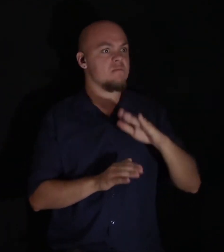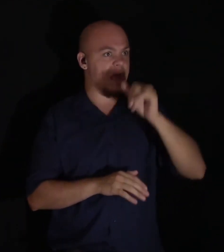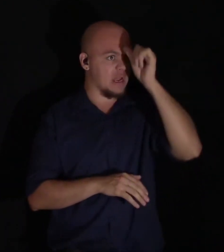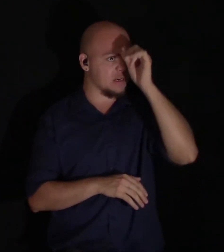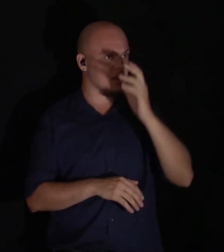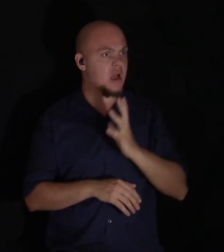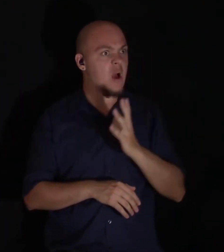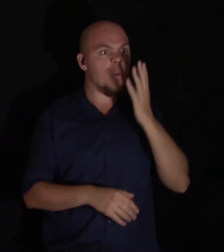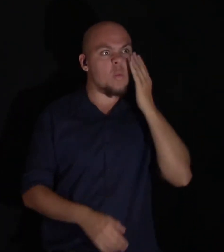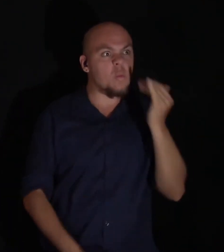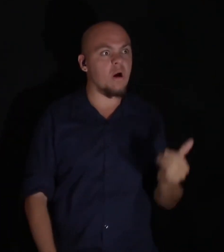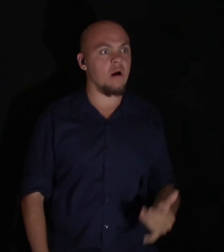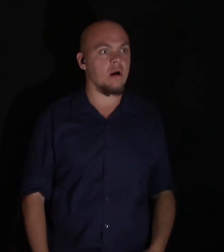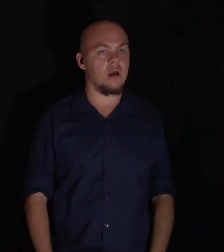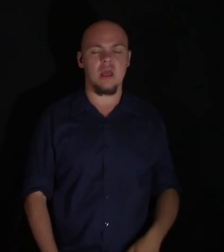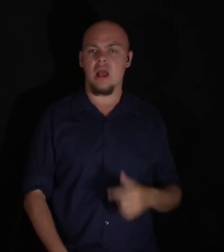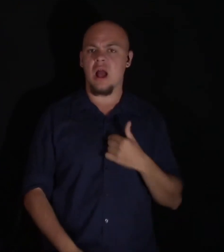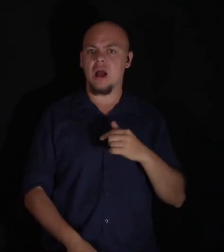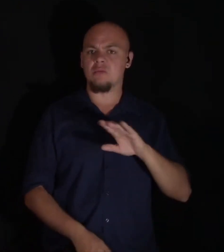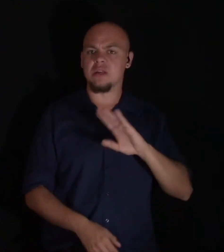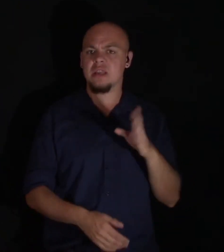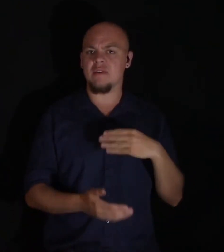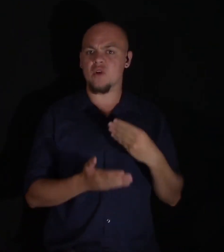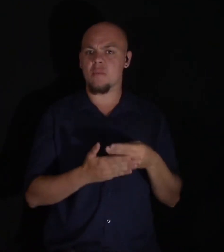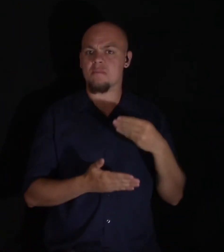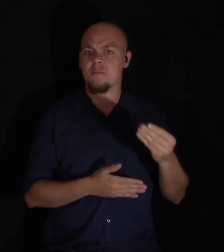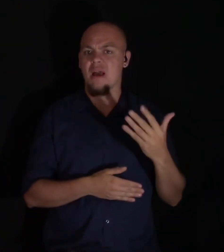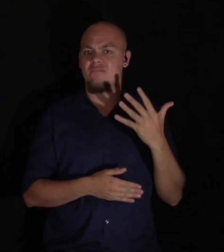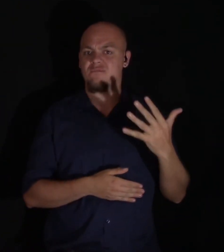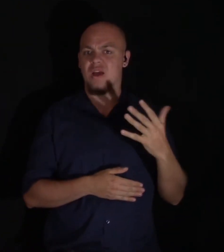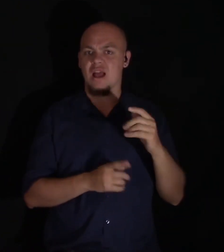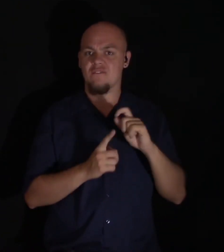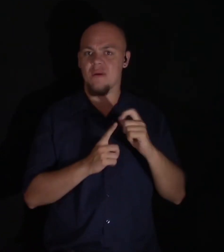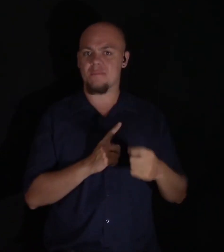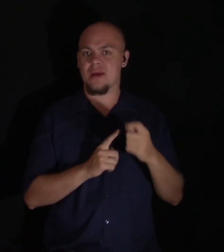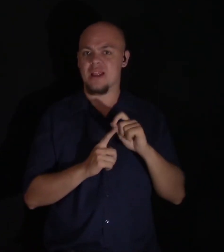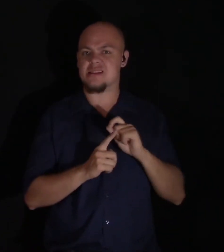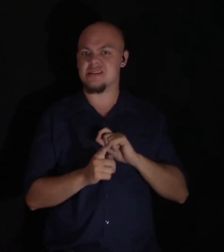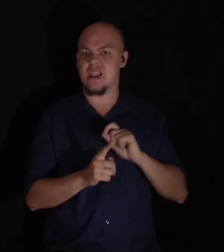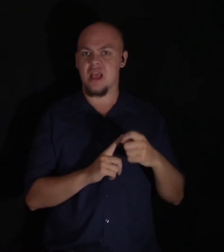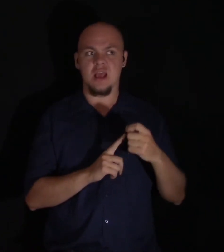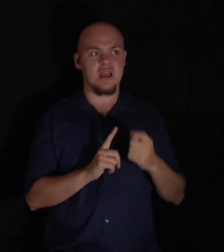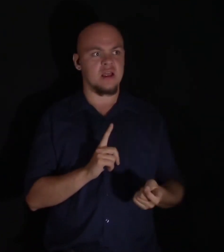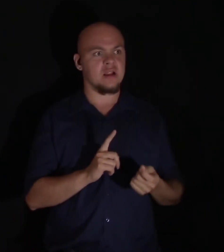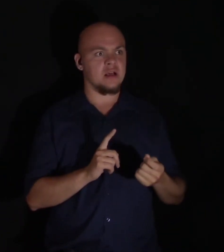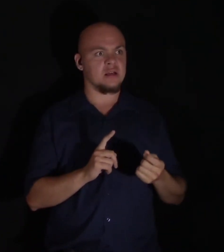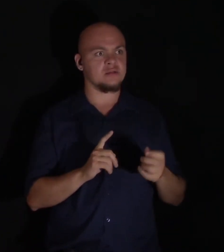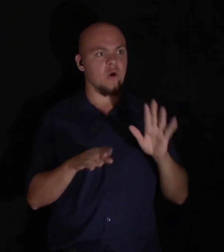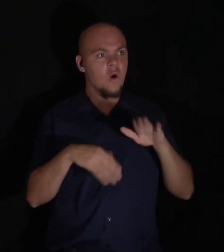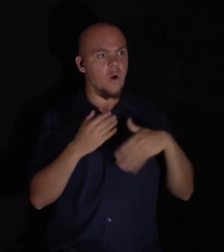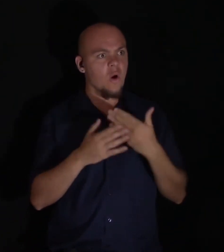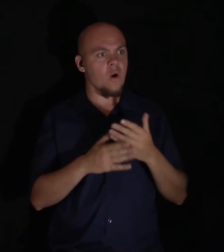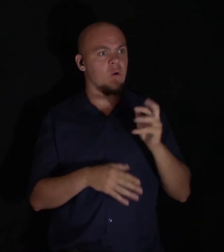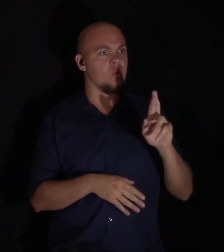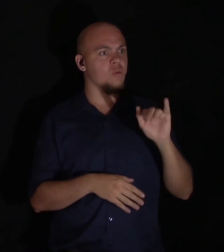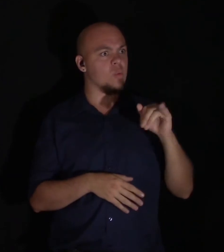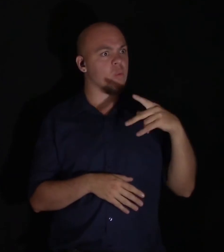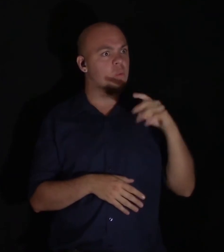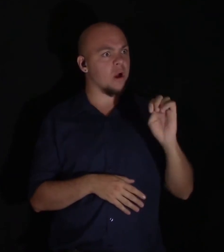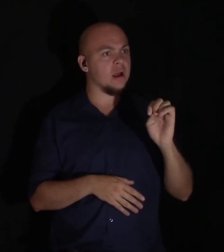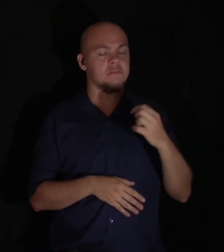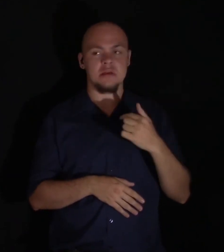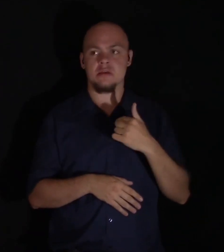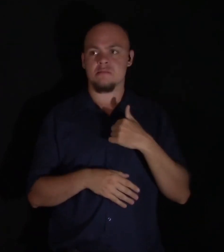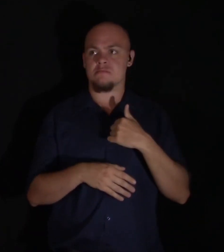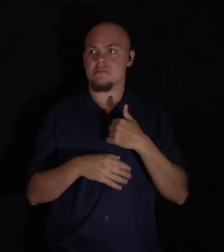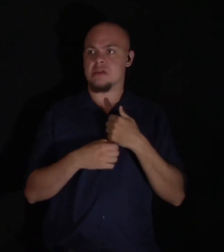I would never buy 5 bananas at the same level of ripeness, which makes